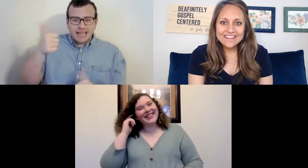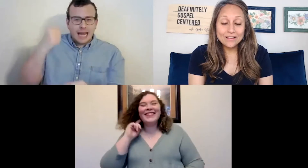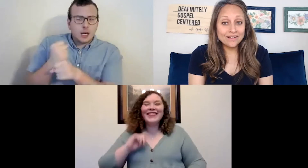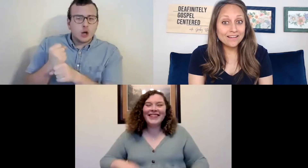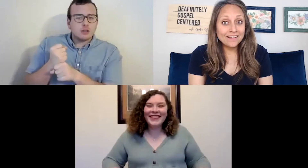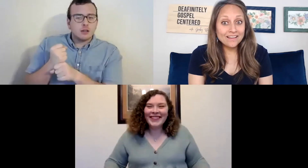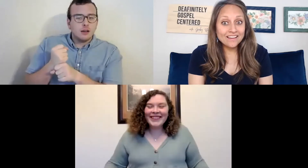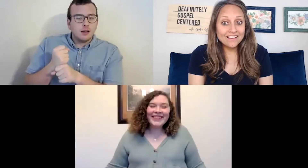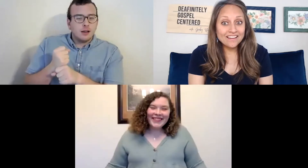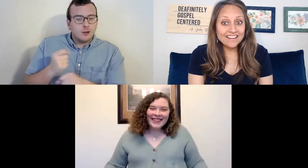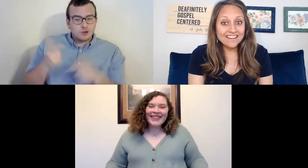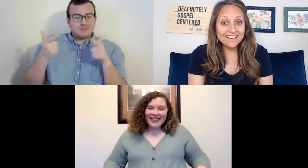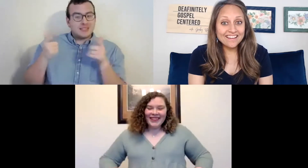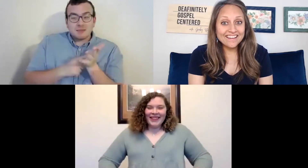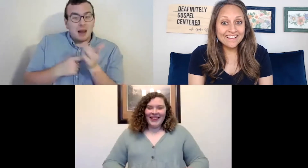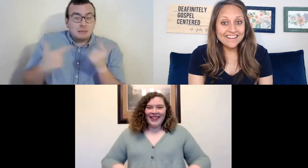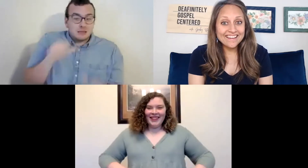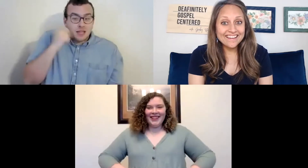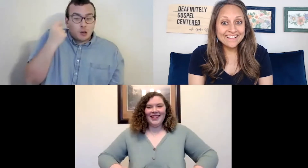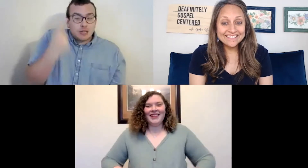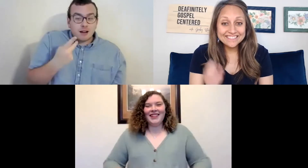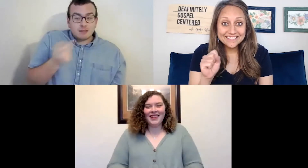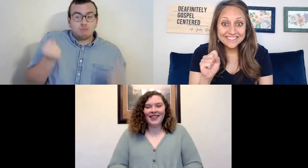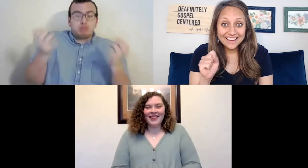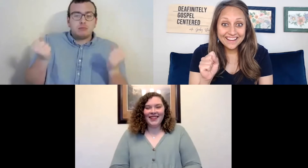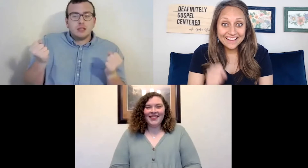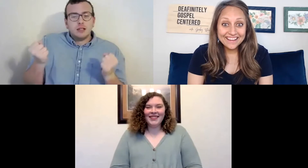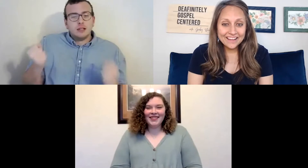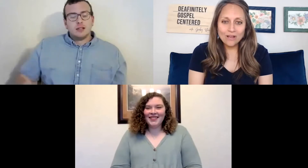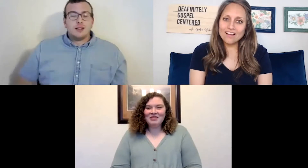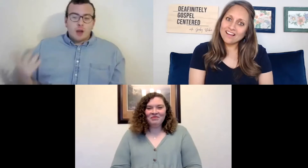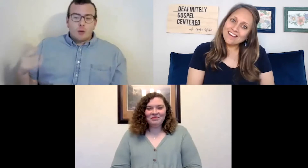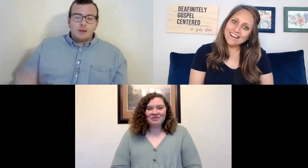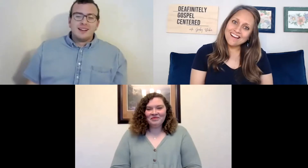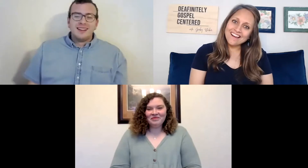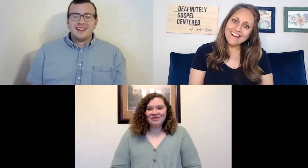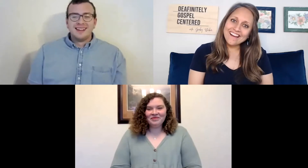And sometimes she still doesn't understand how fast we sign to each other.